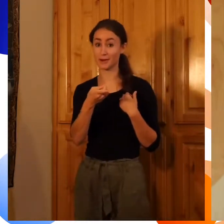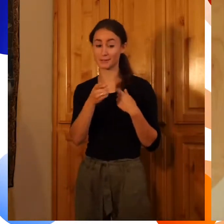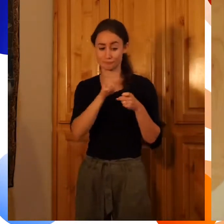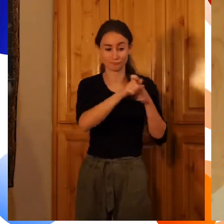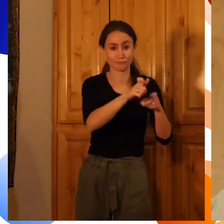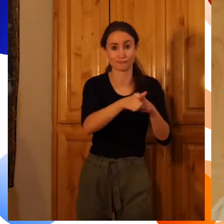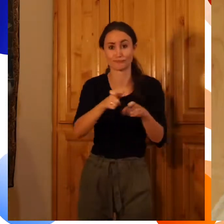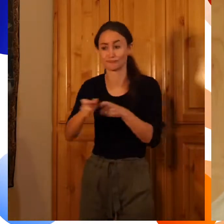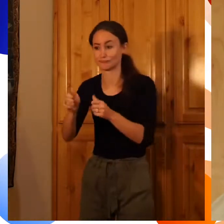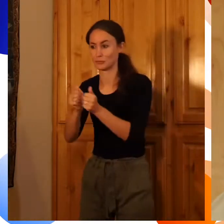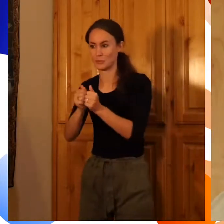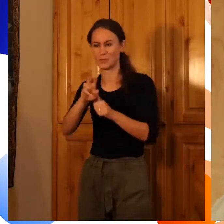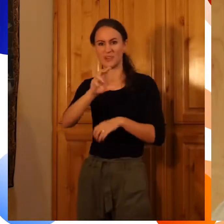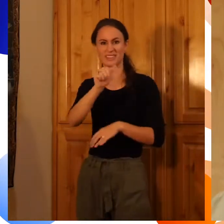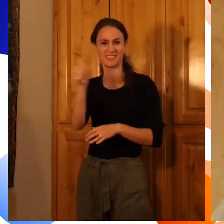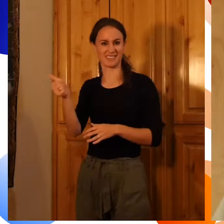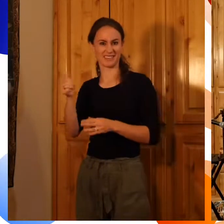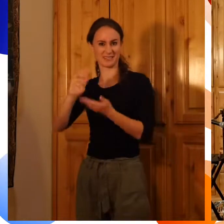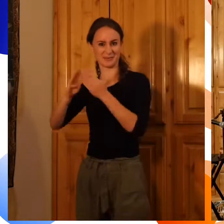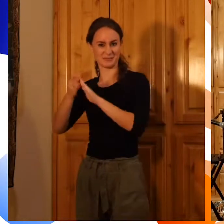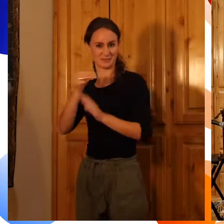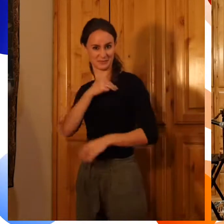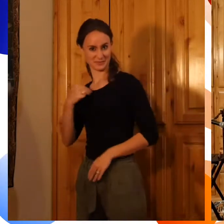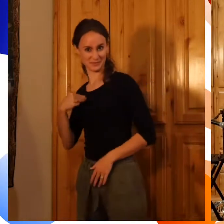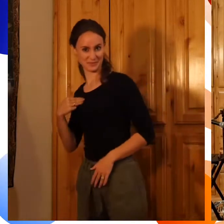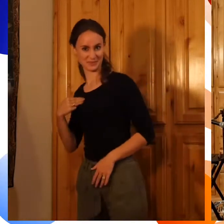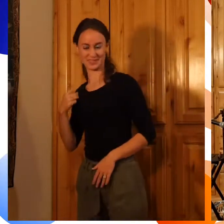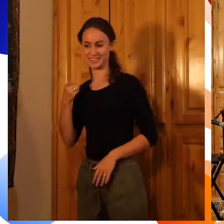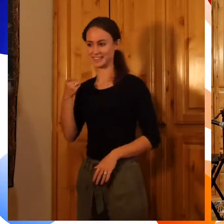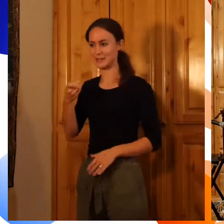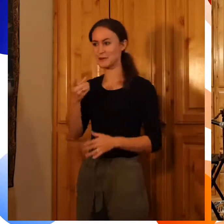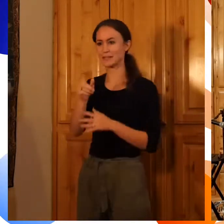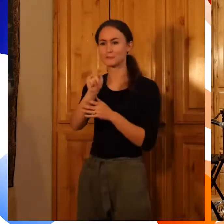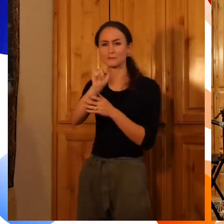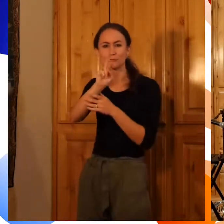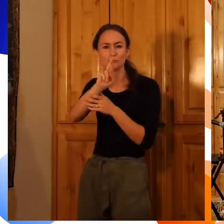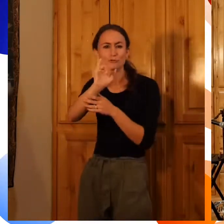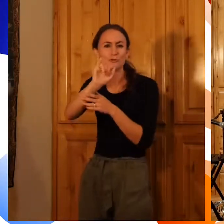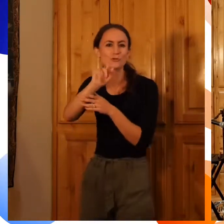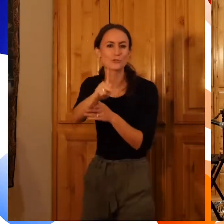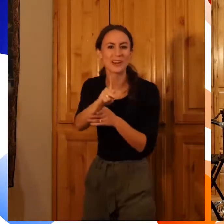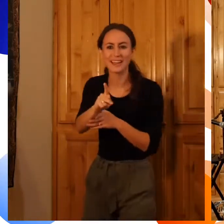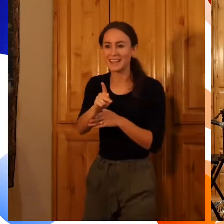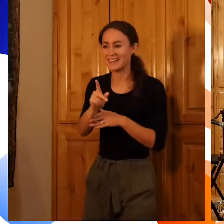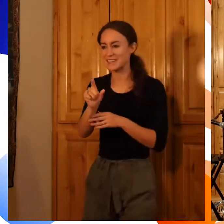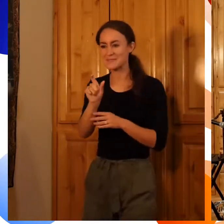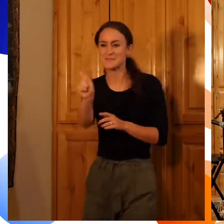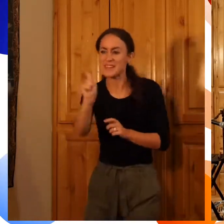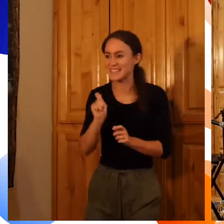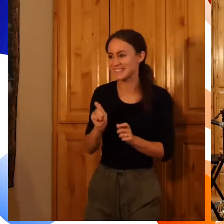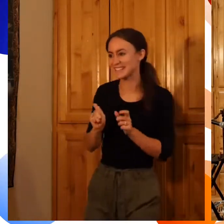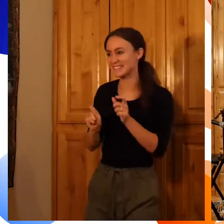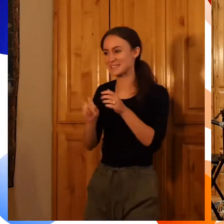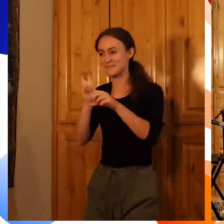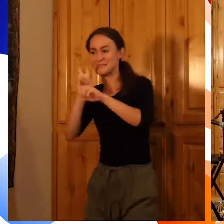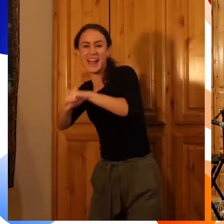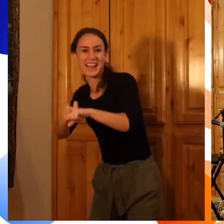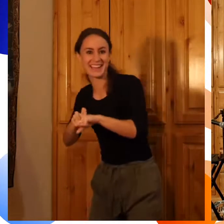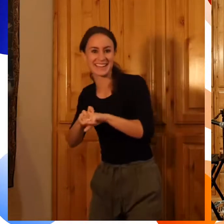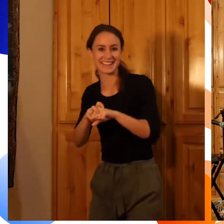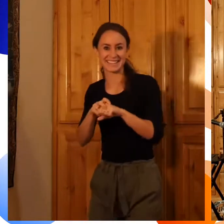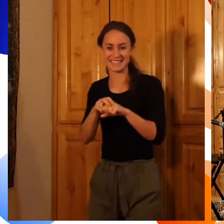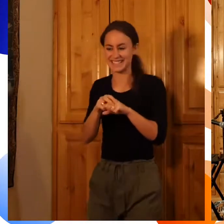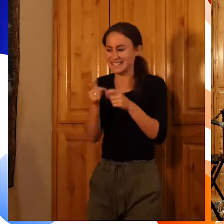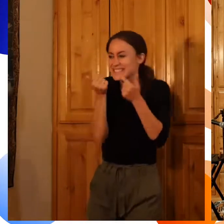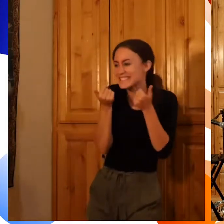they would come through the door. Poop! Or they'd pinch them when they came by. Ow! And soon they were spitting in their food.